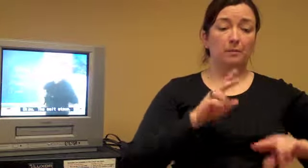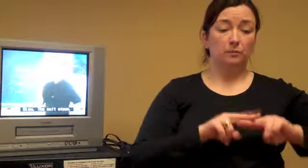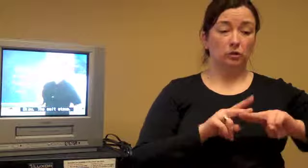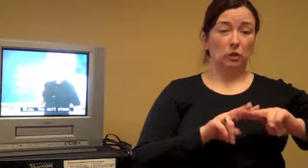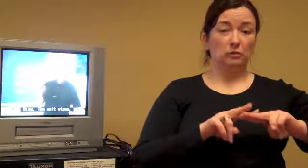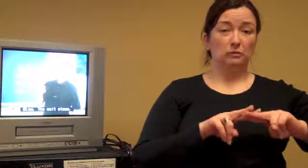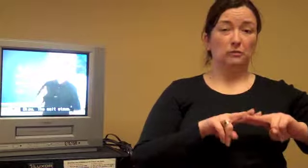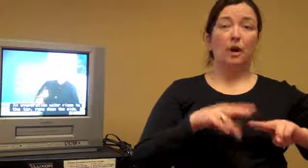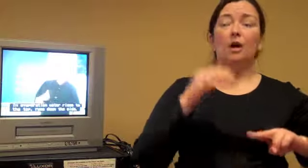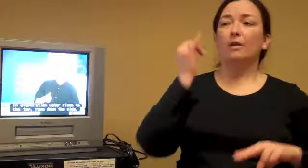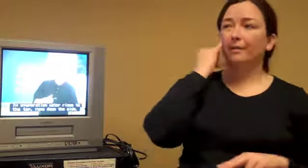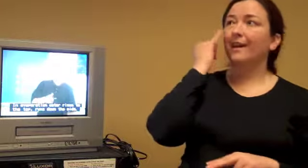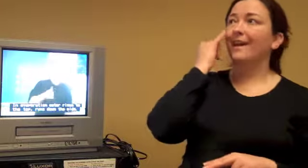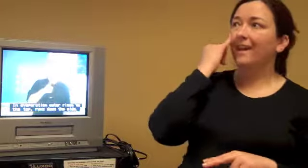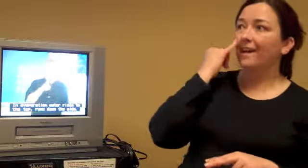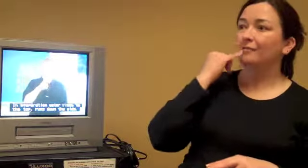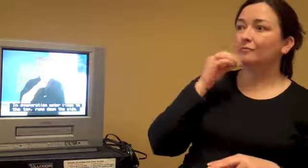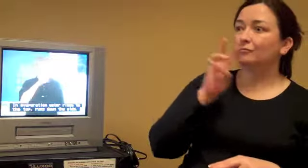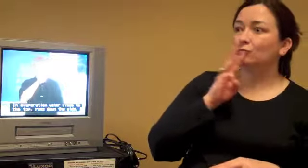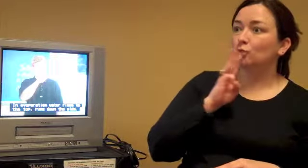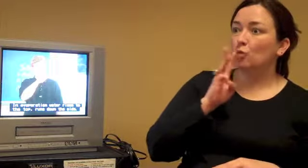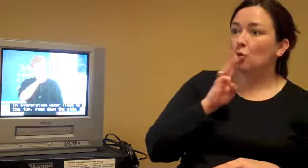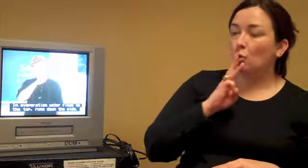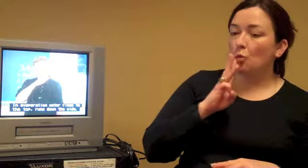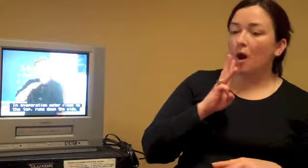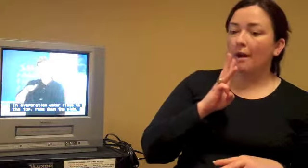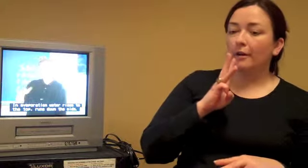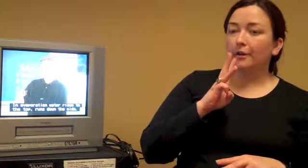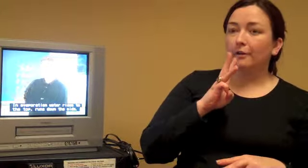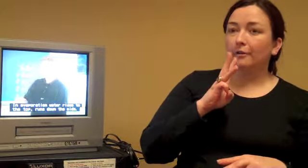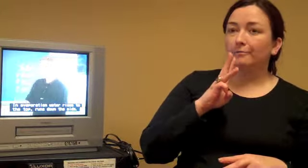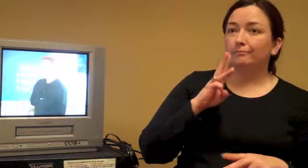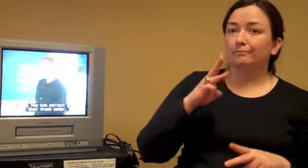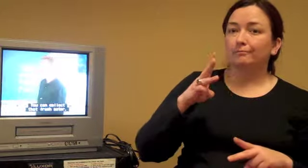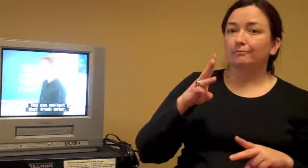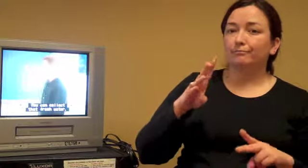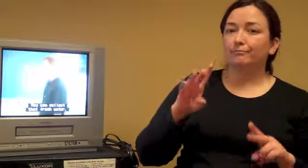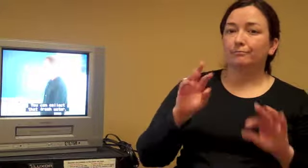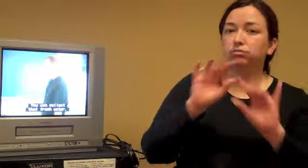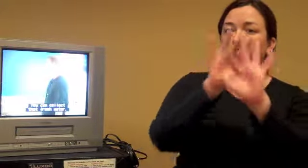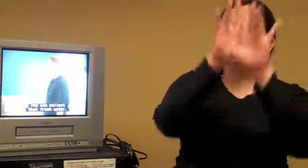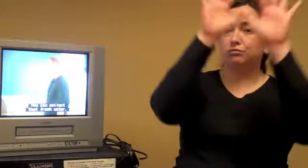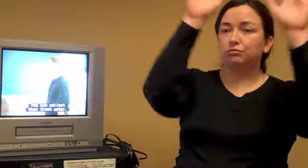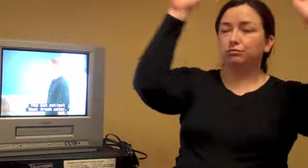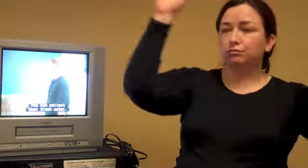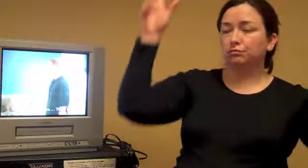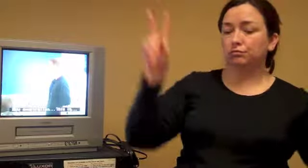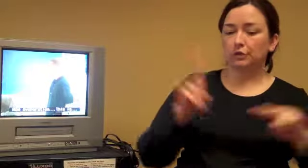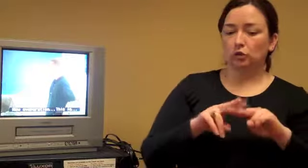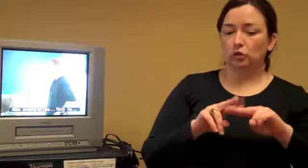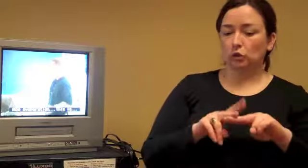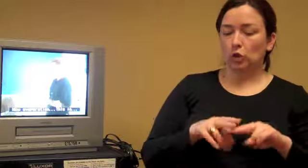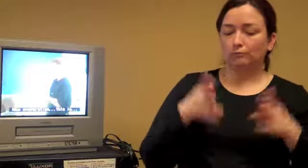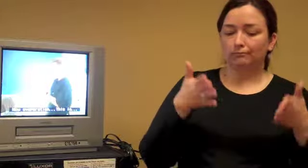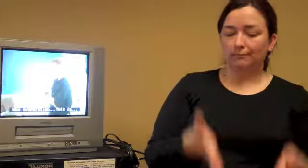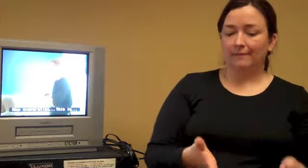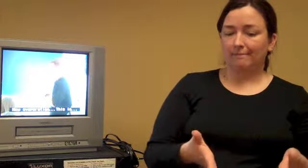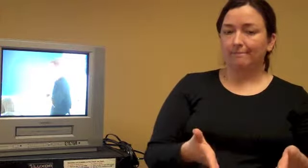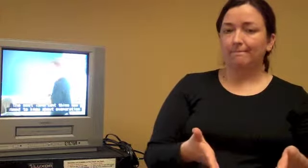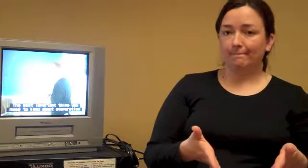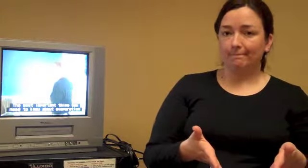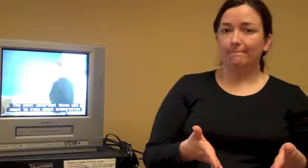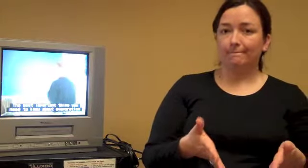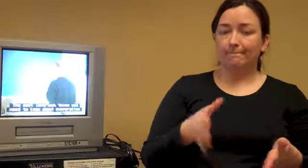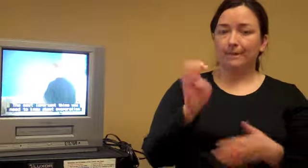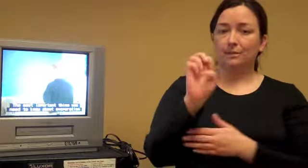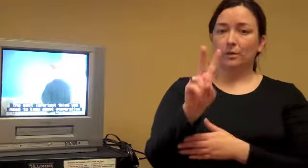Okay. Salt stays, evaporation, water rises to the top, runs down the side. You can collect that fresh water. Now, evaporation, this is